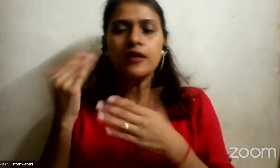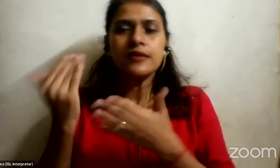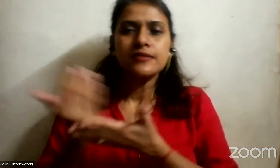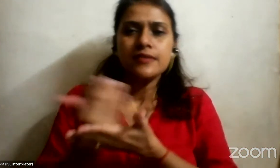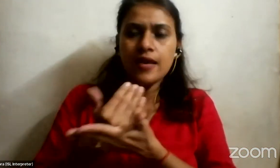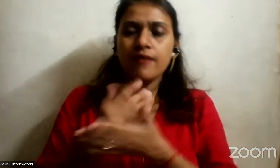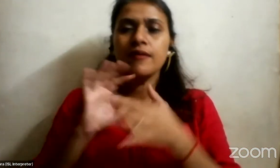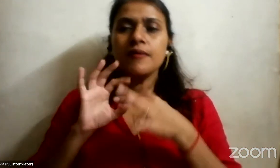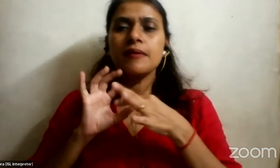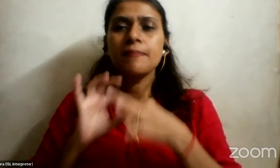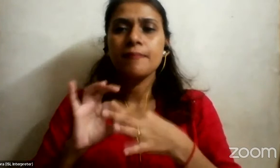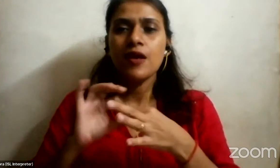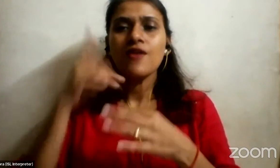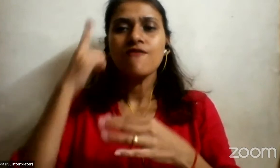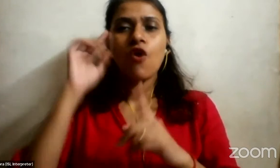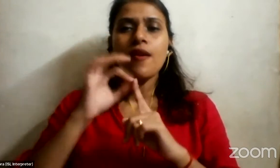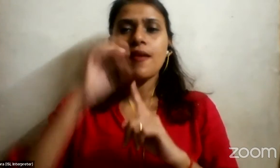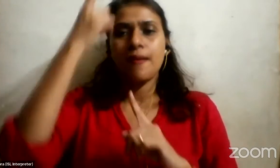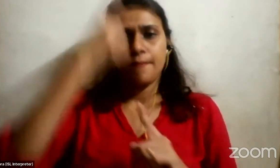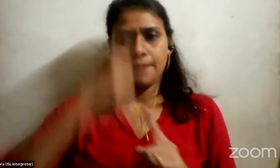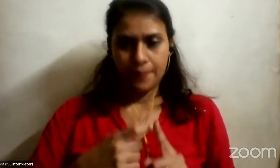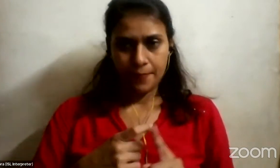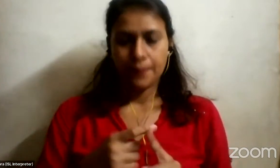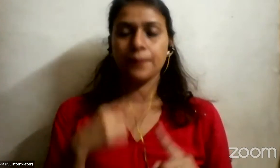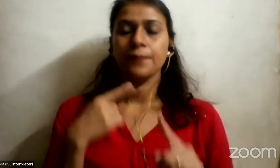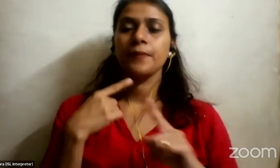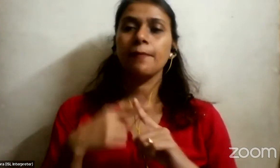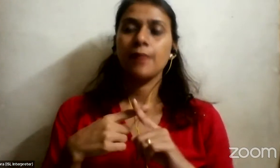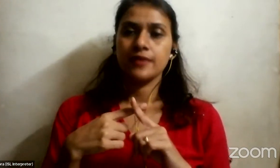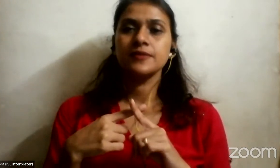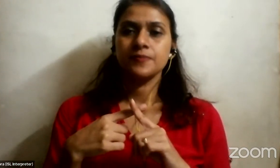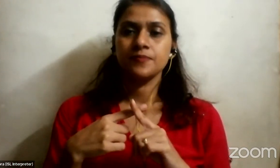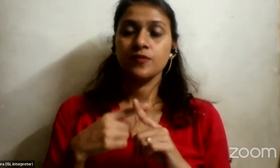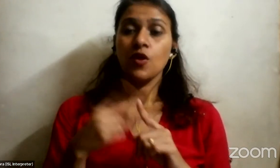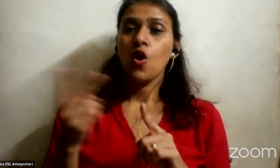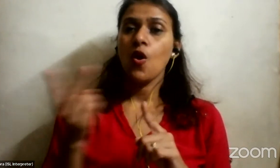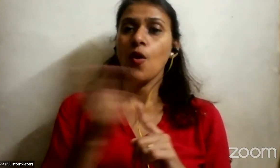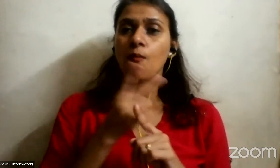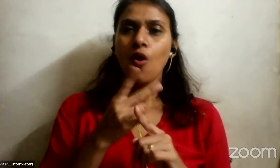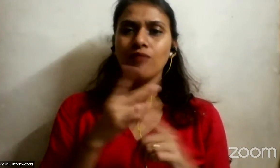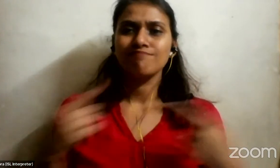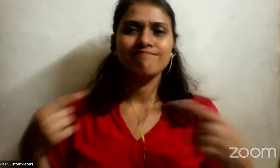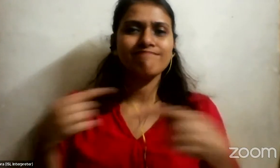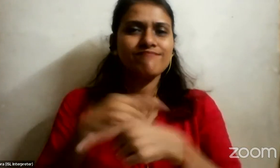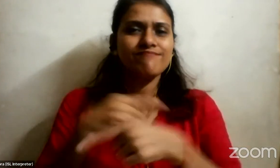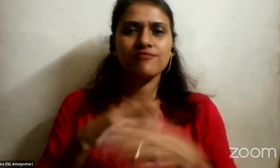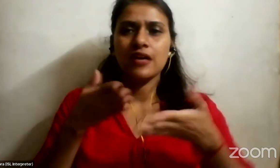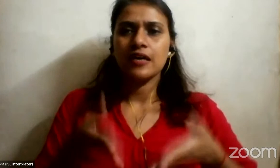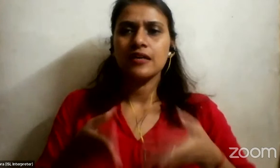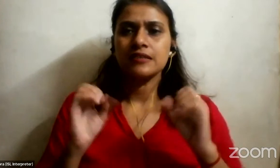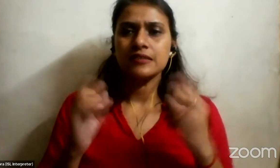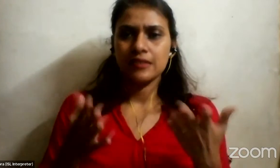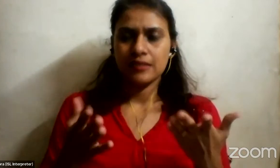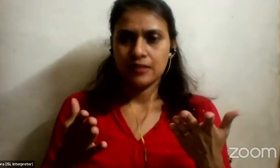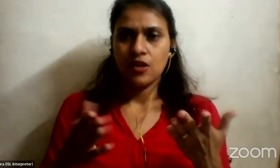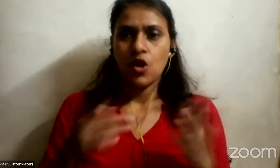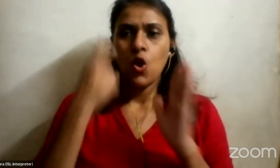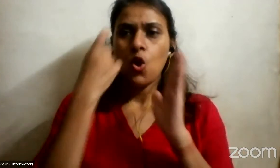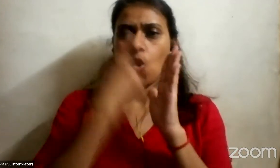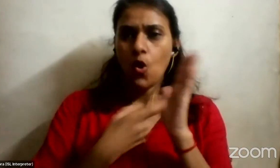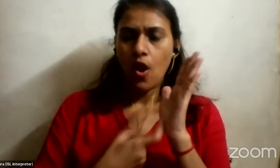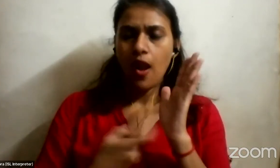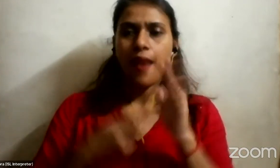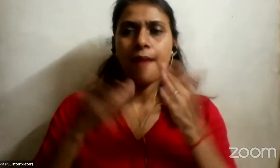algorithmic accountability, what these overlaps between these two fields of regulation might